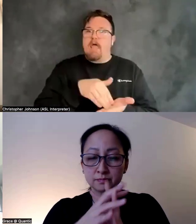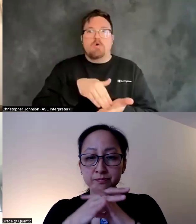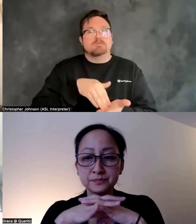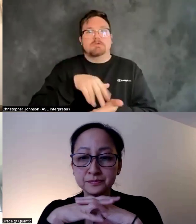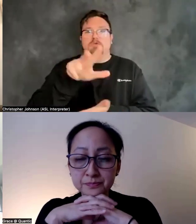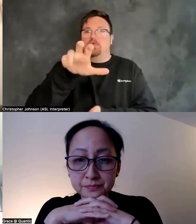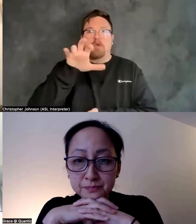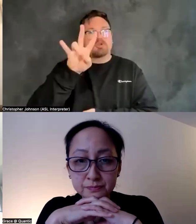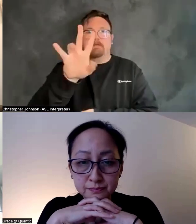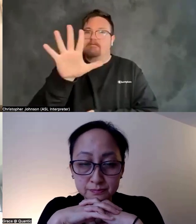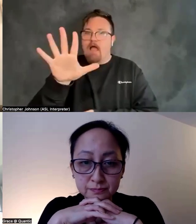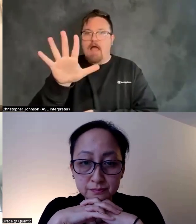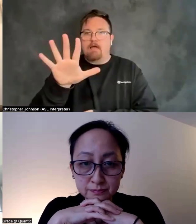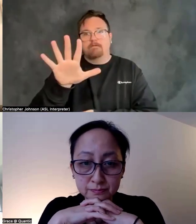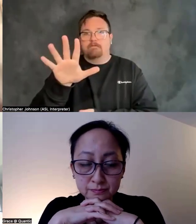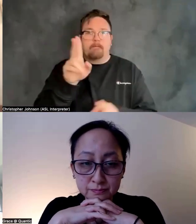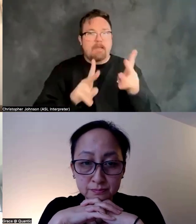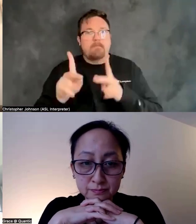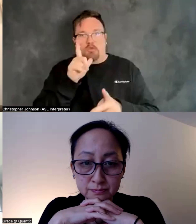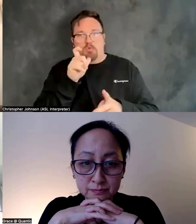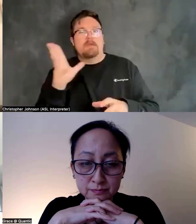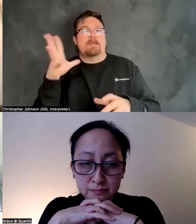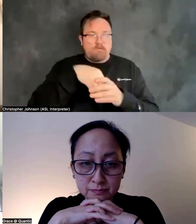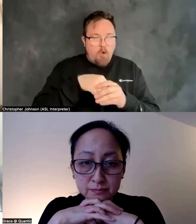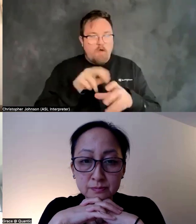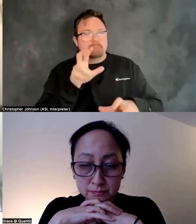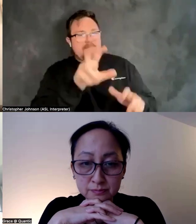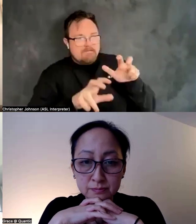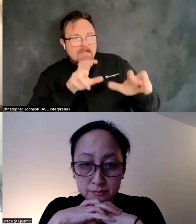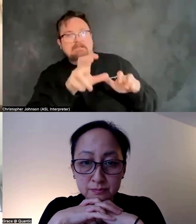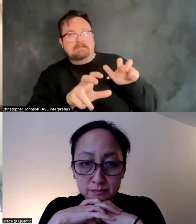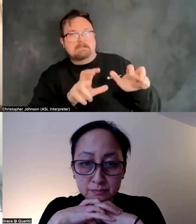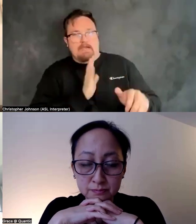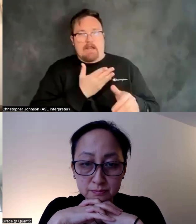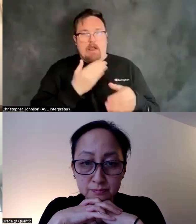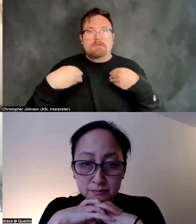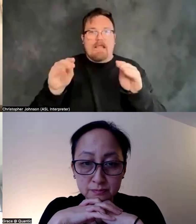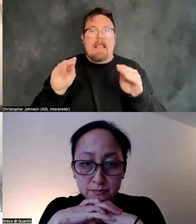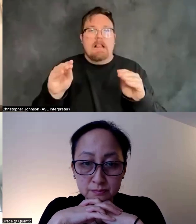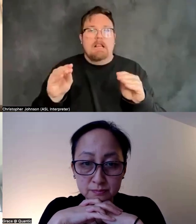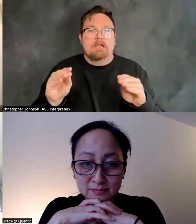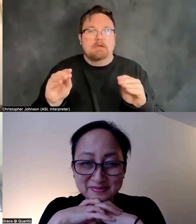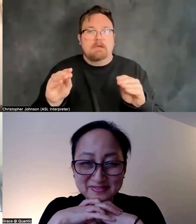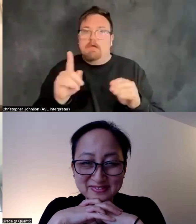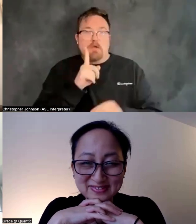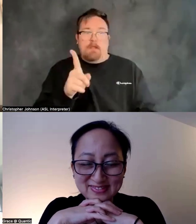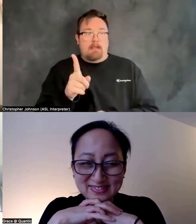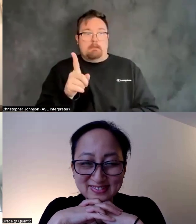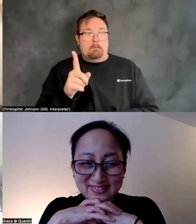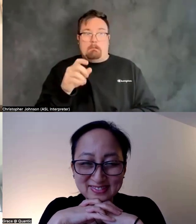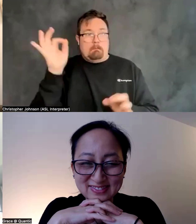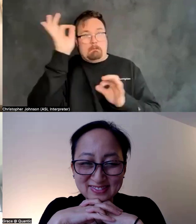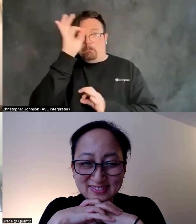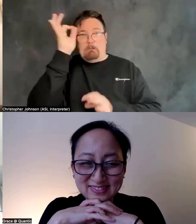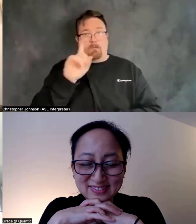2,375 people who took part, who invested in our decentralization sale. And we have no idea where in the world they were.